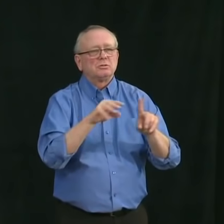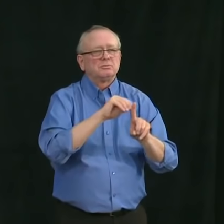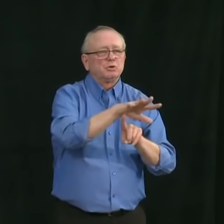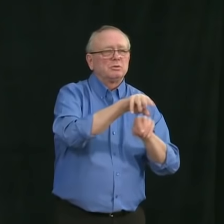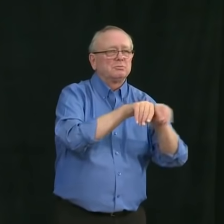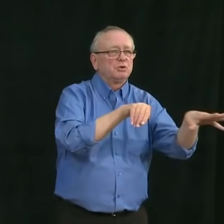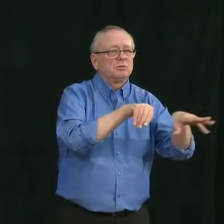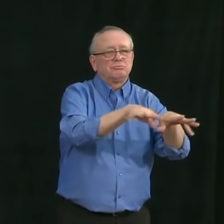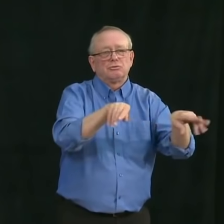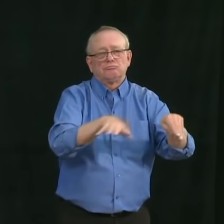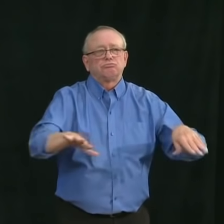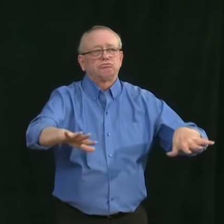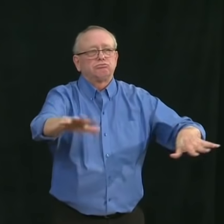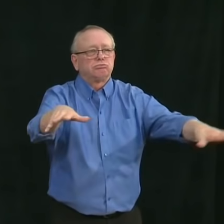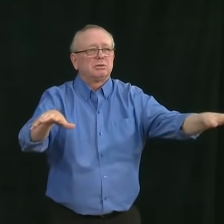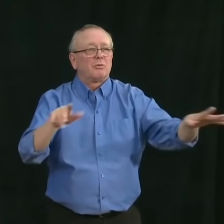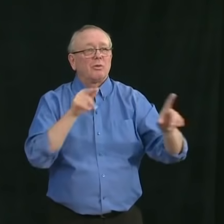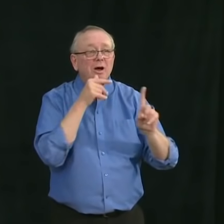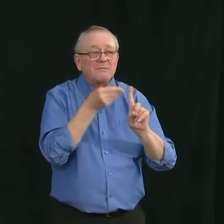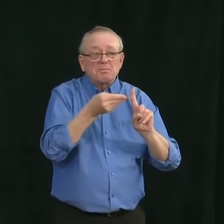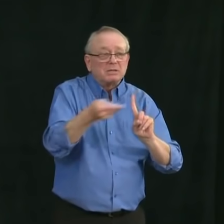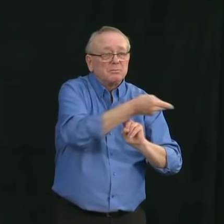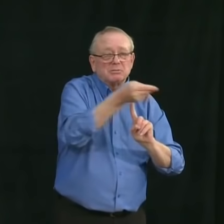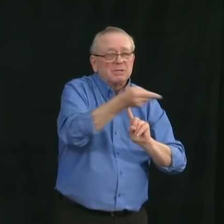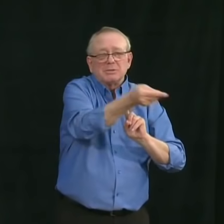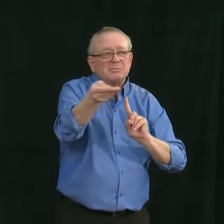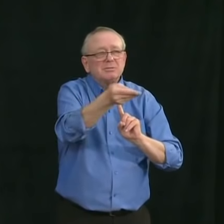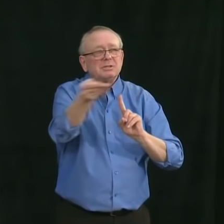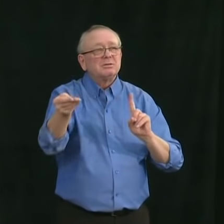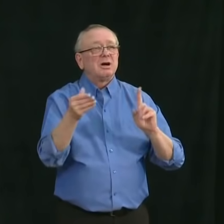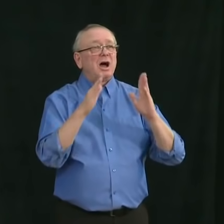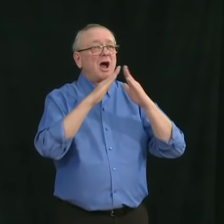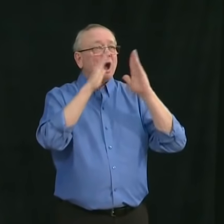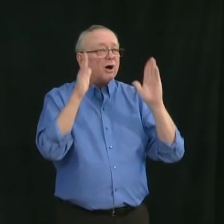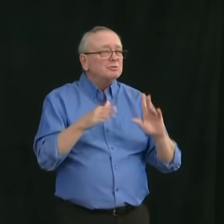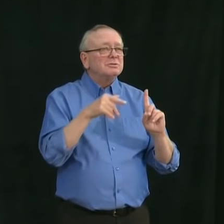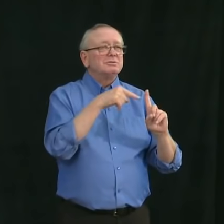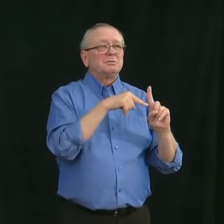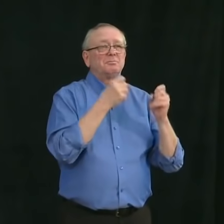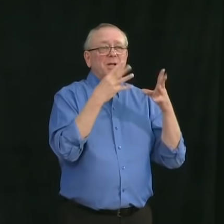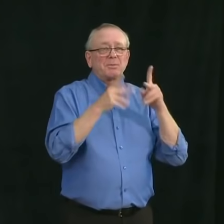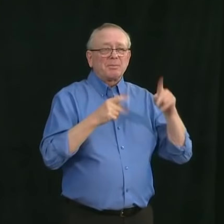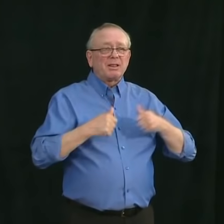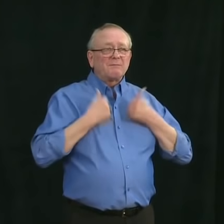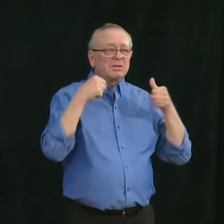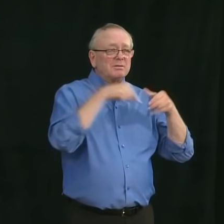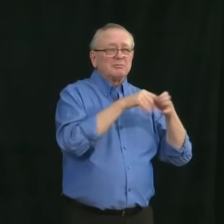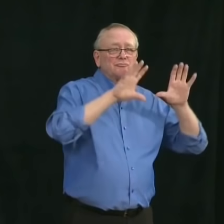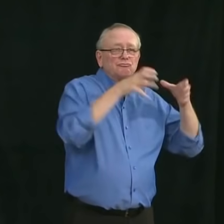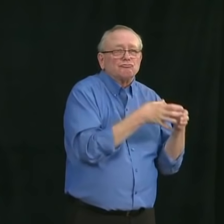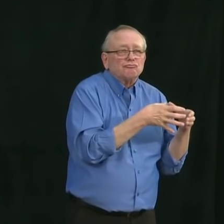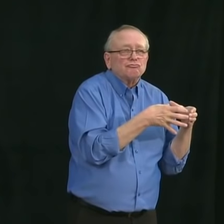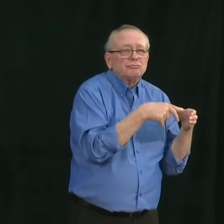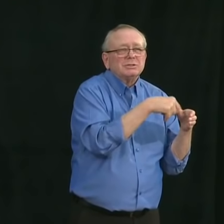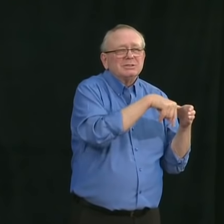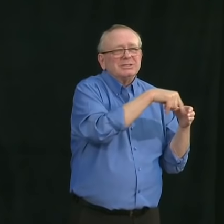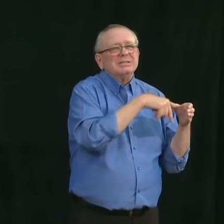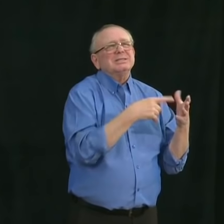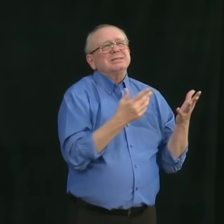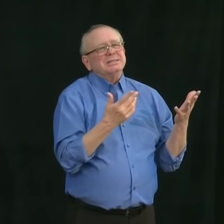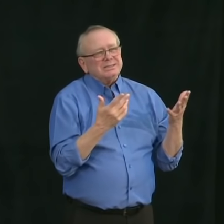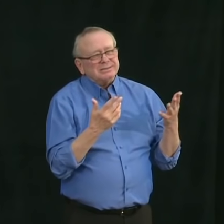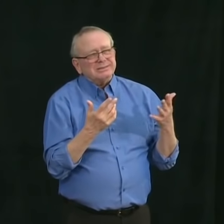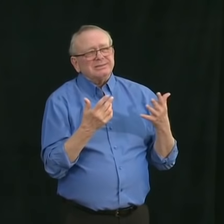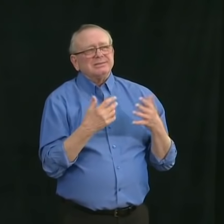happening. And we know that with those large households, with people who often are sharing